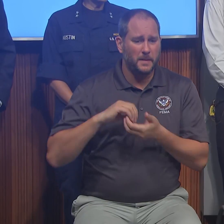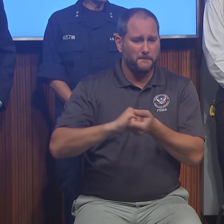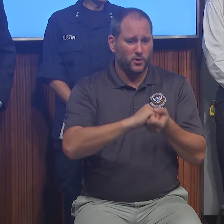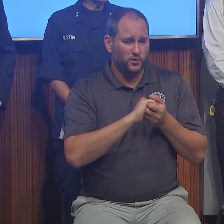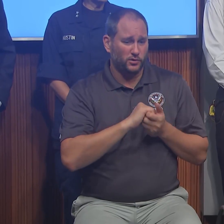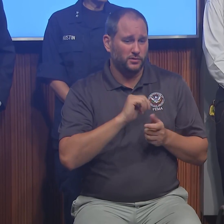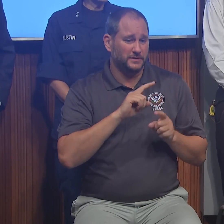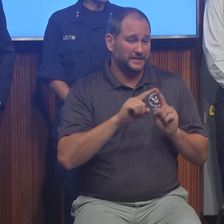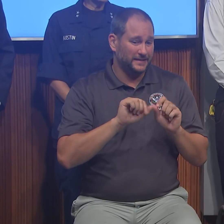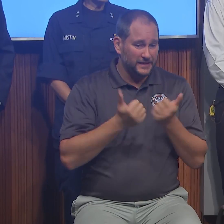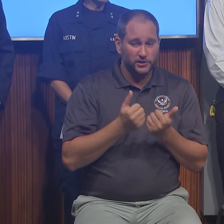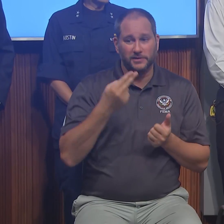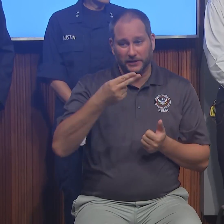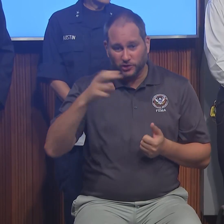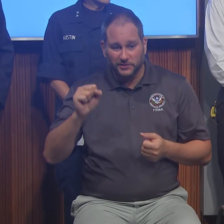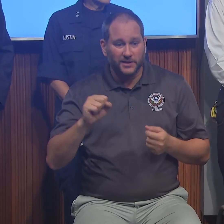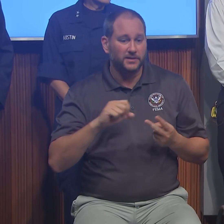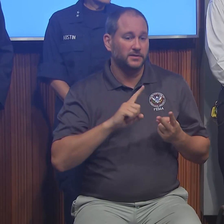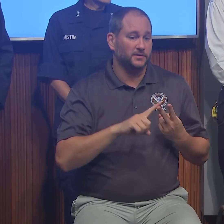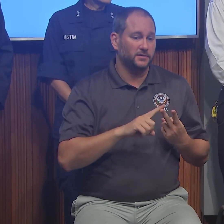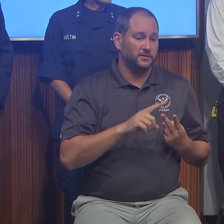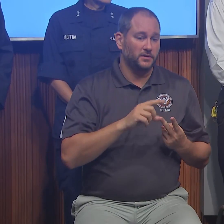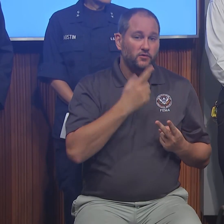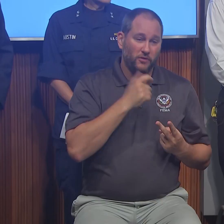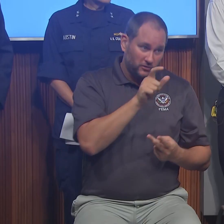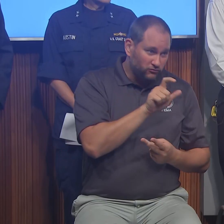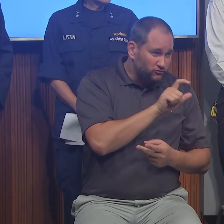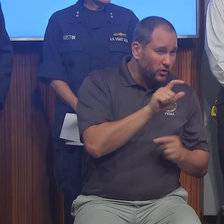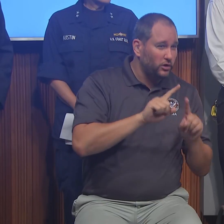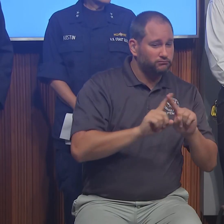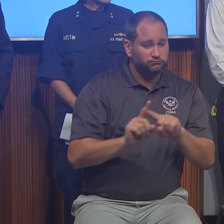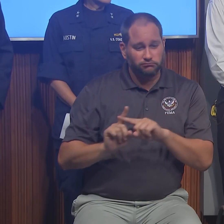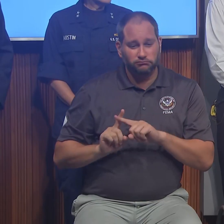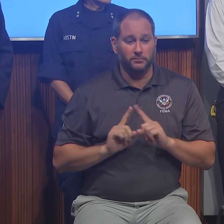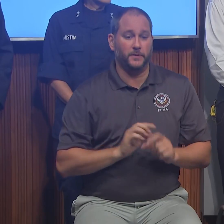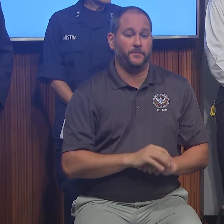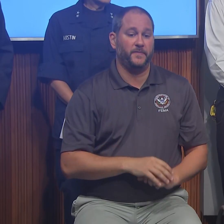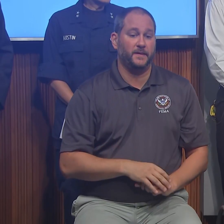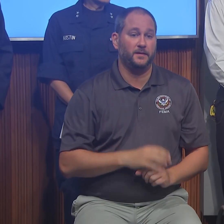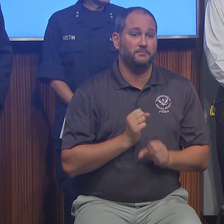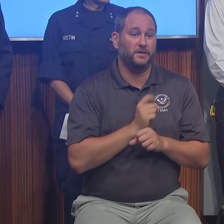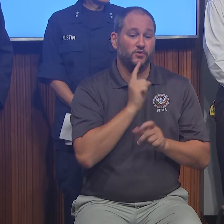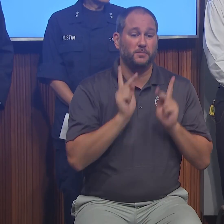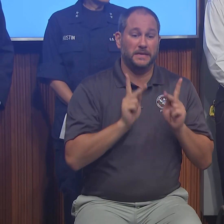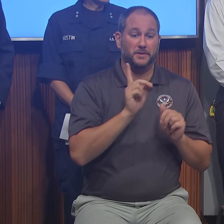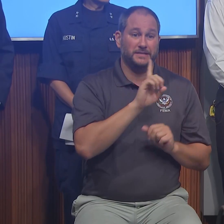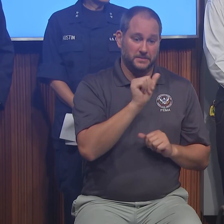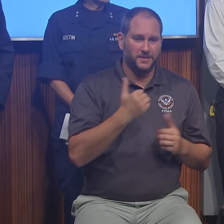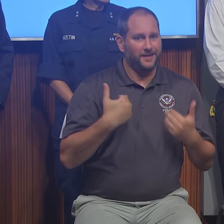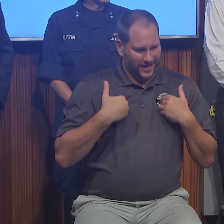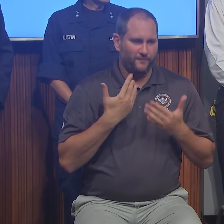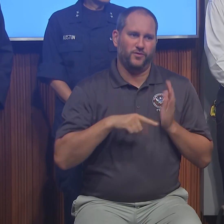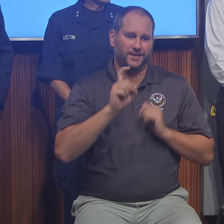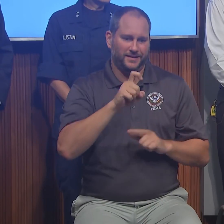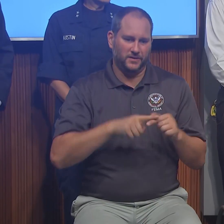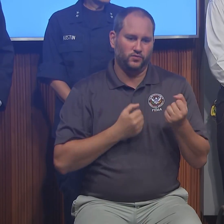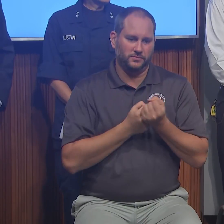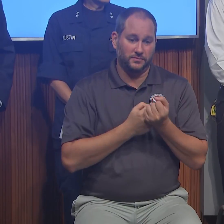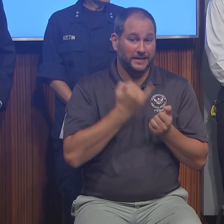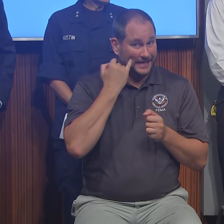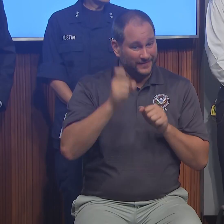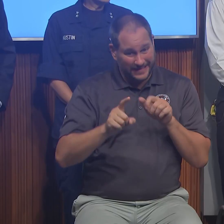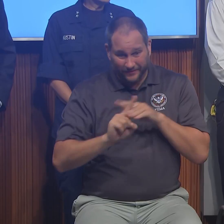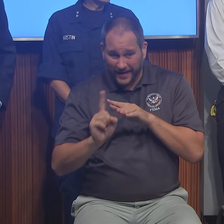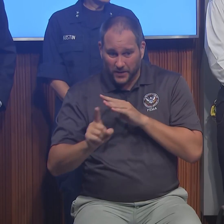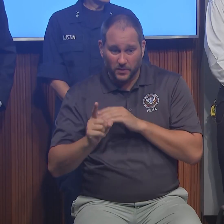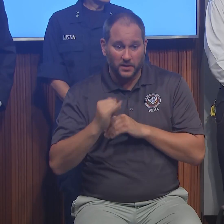to ensure that people with disabilities have what they need during evacuation, during sheltering, pre and post landfall.